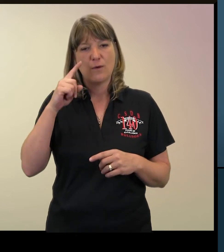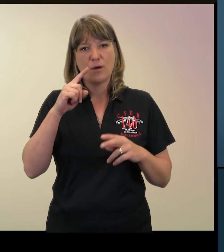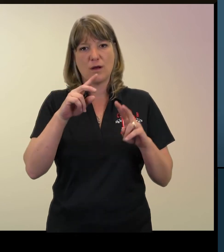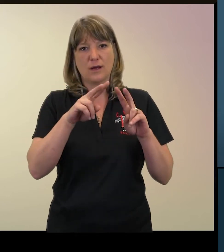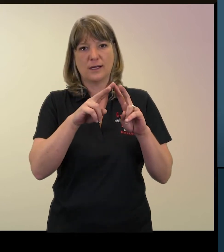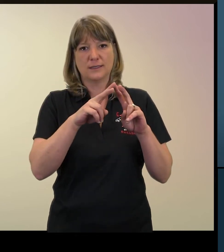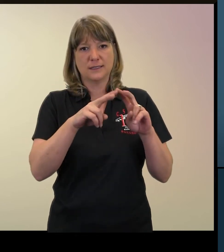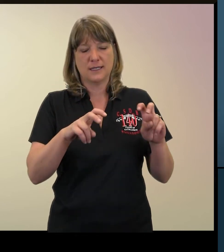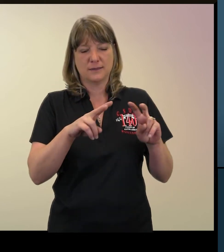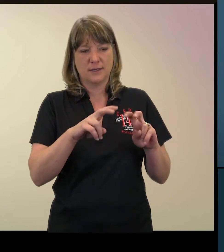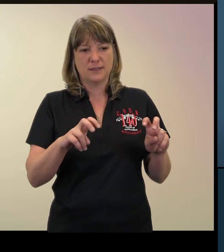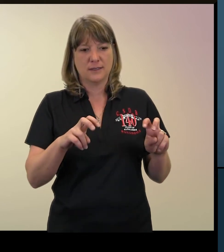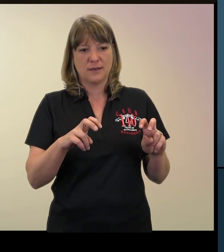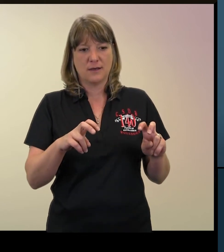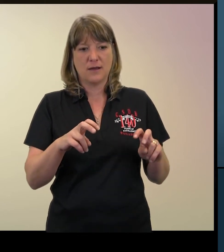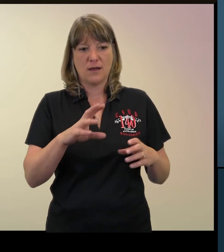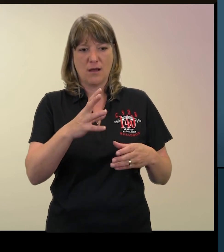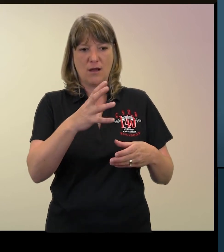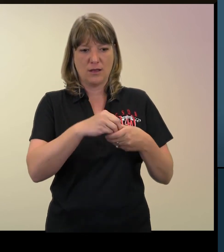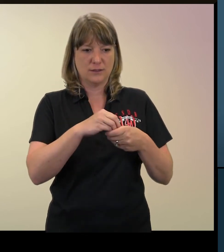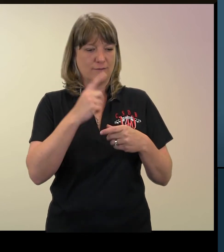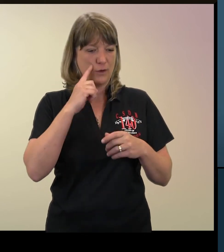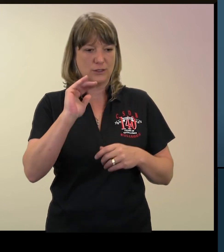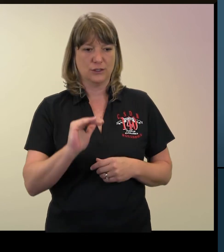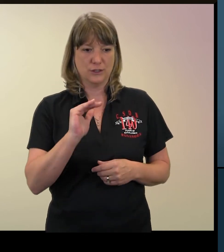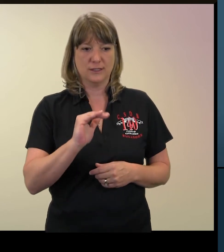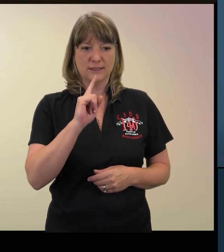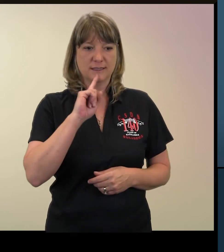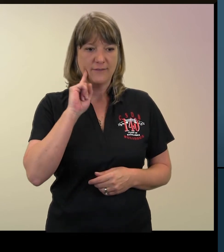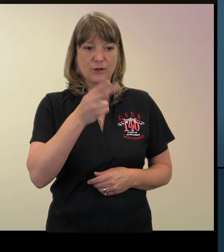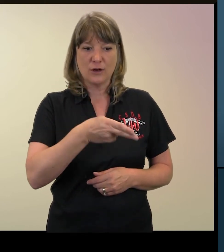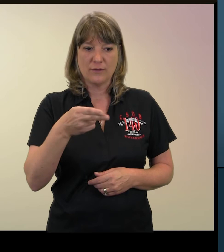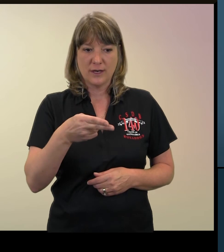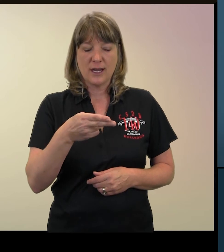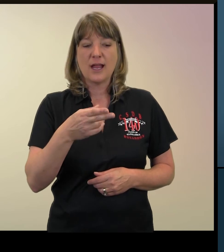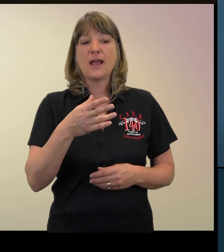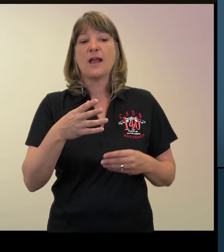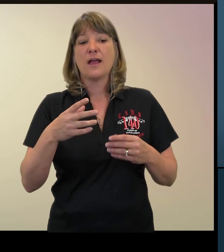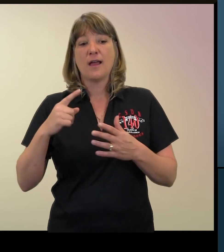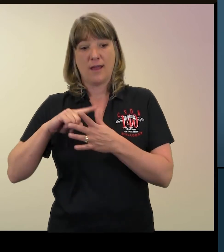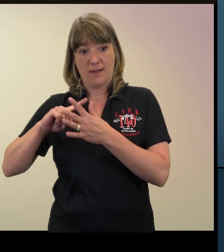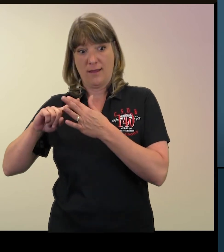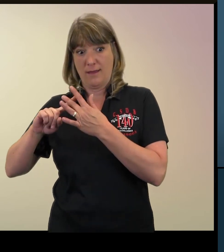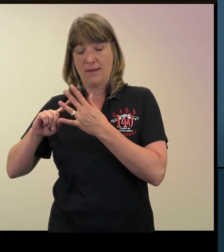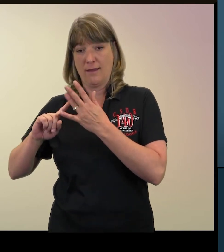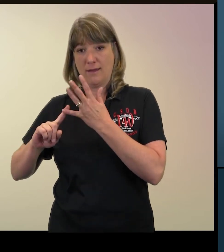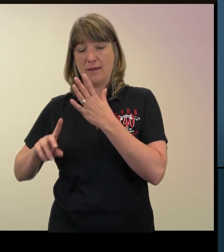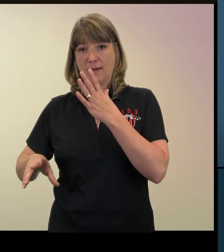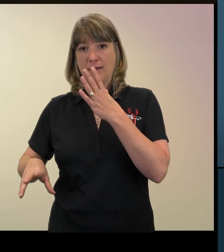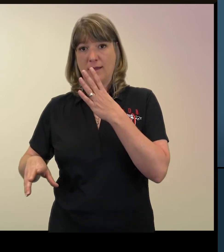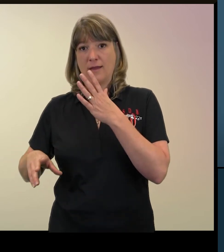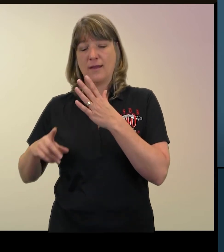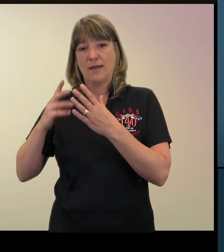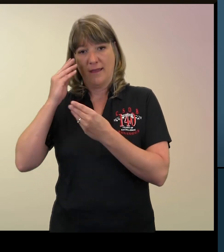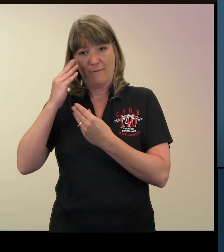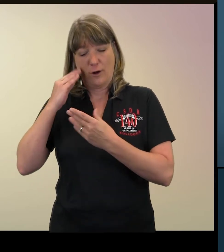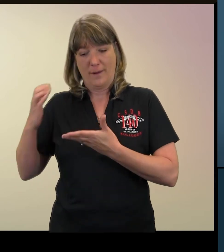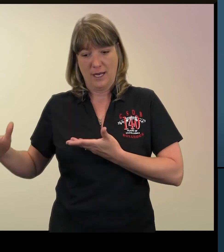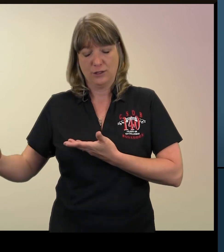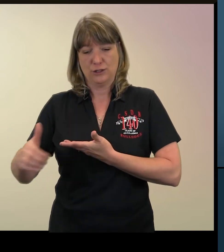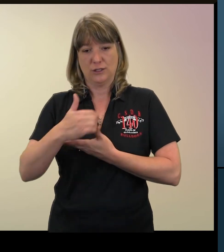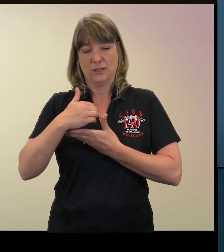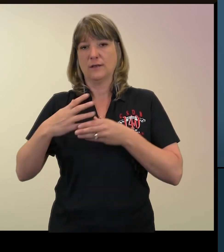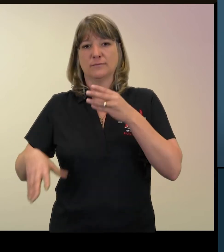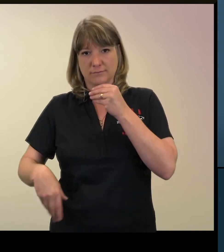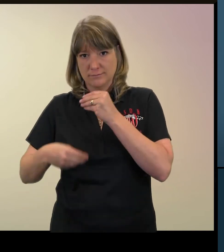Specifically in assessment of autism for children who are deaf and hard of hearing, in addition to those multiple sources